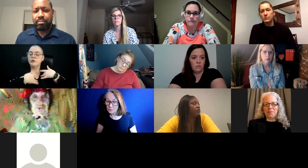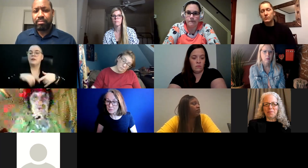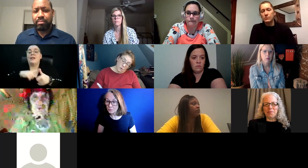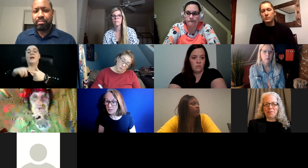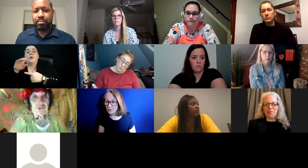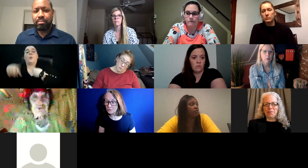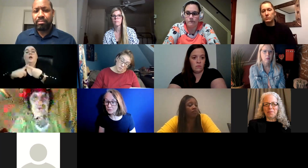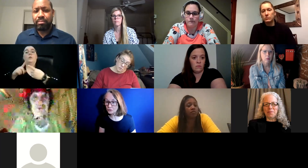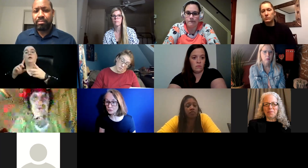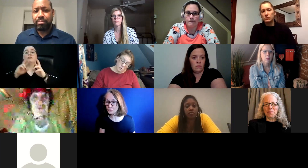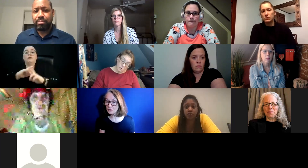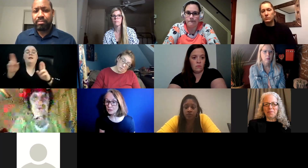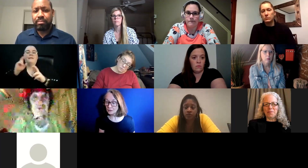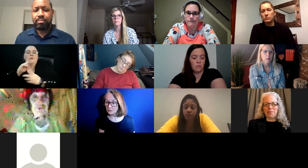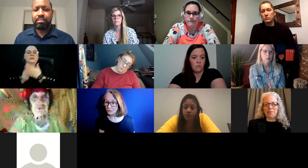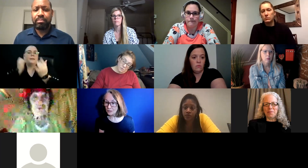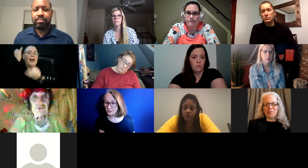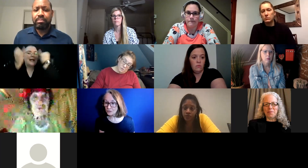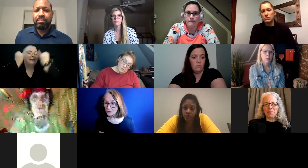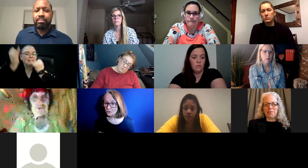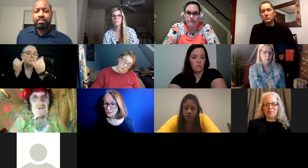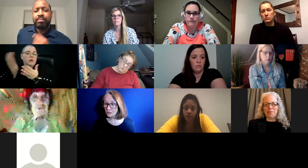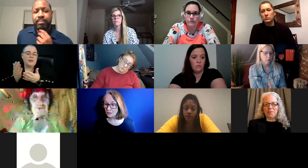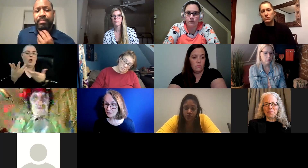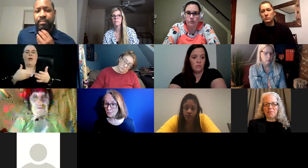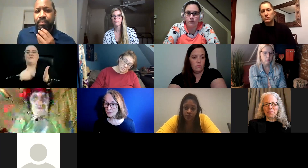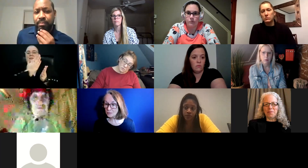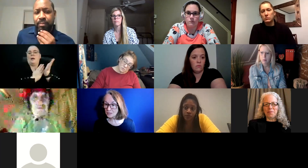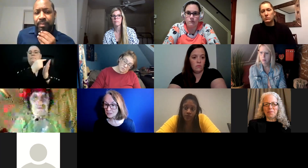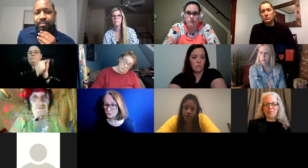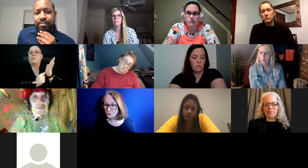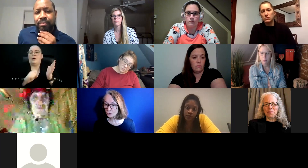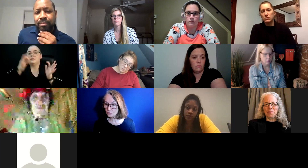will be helpful to organize those and come up with some ideas or solutions.